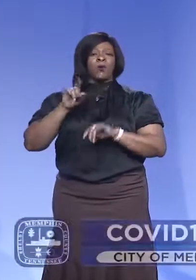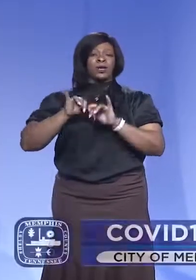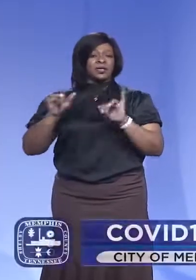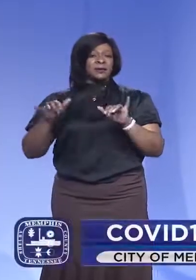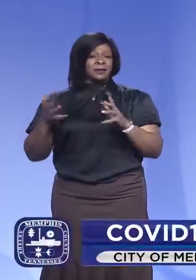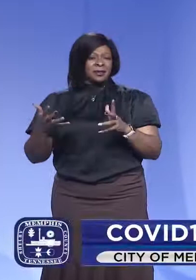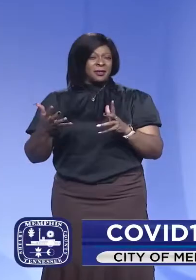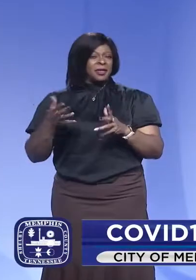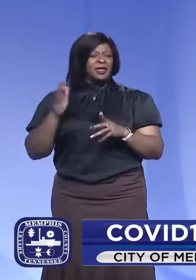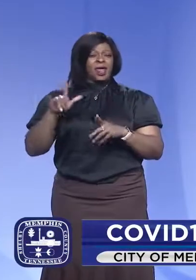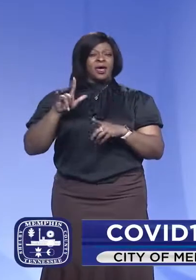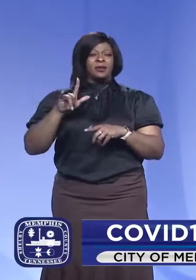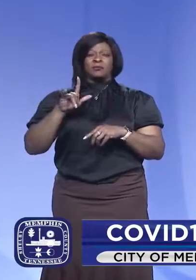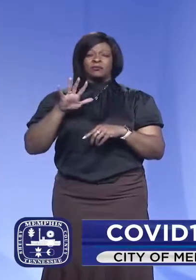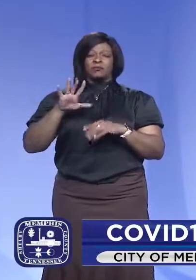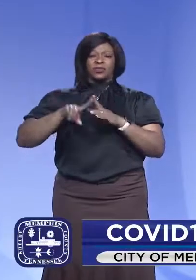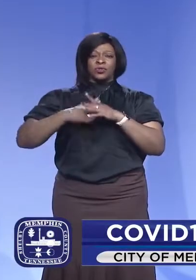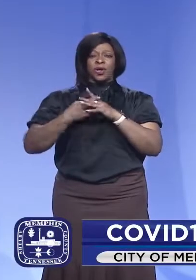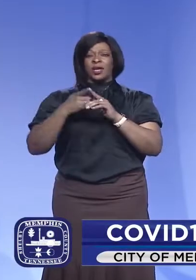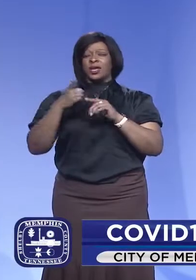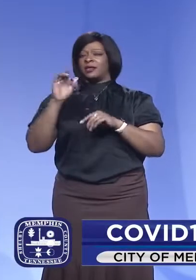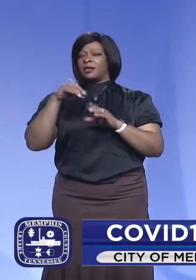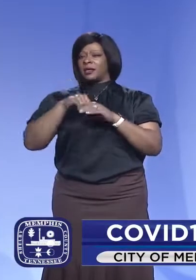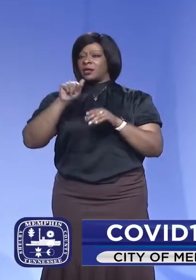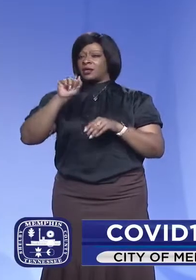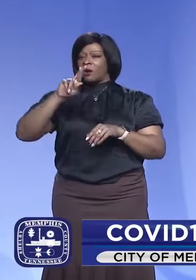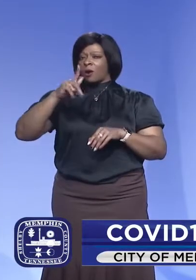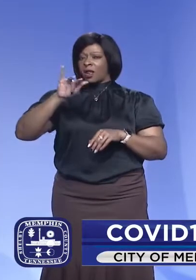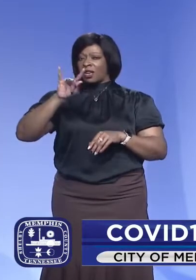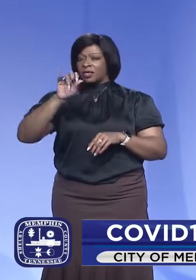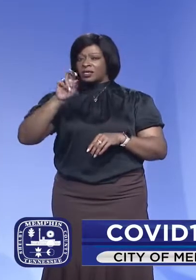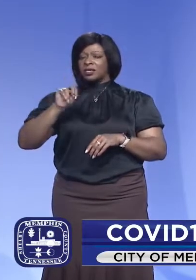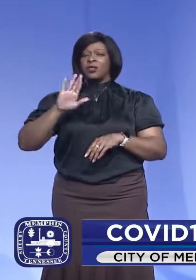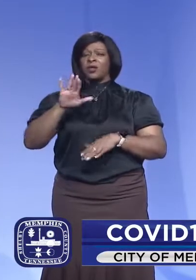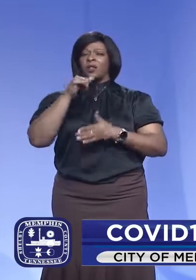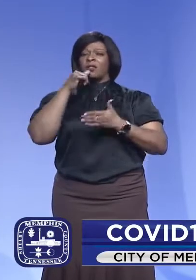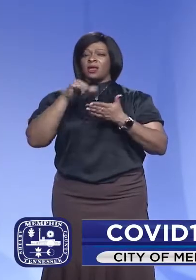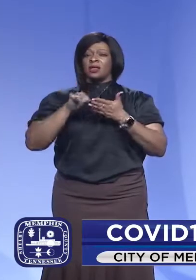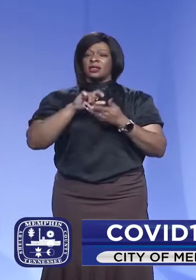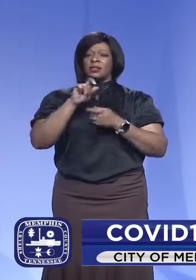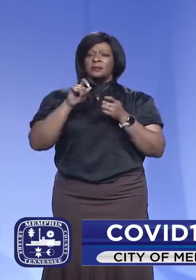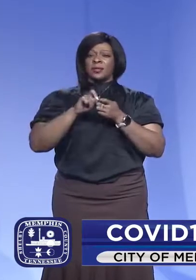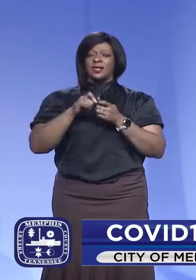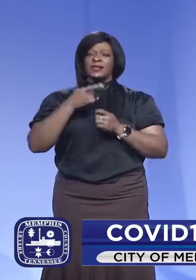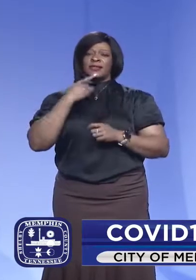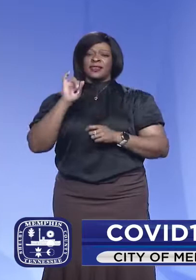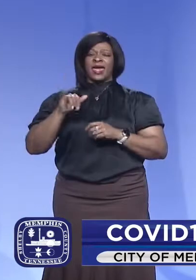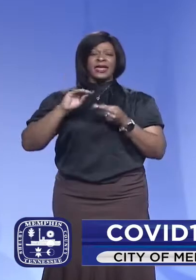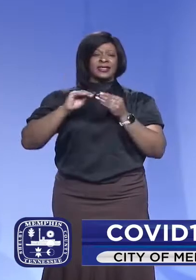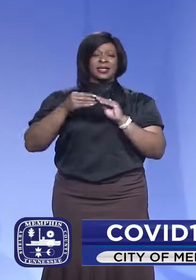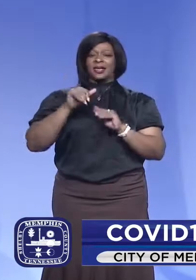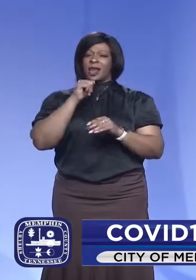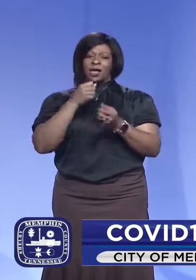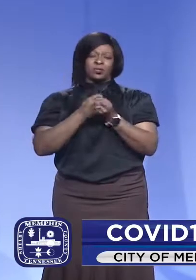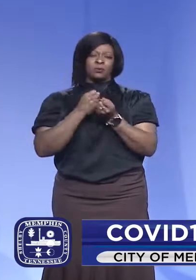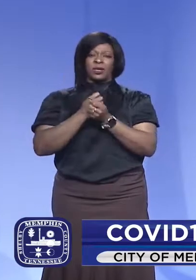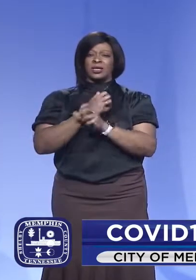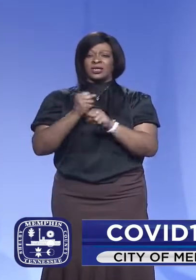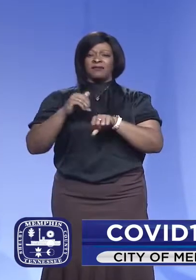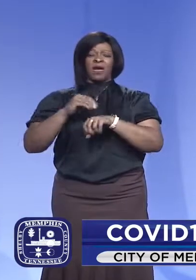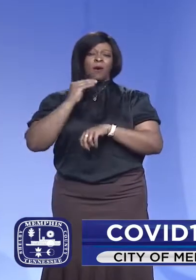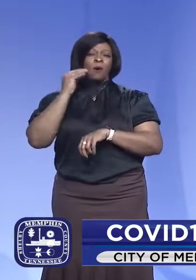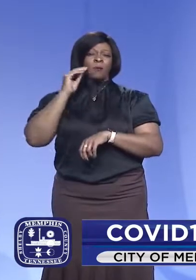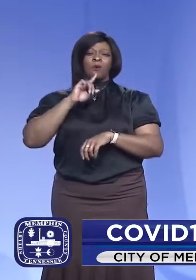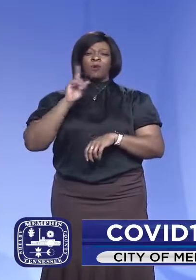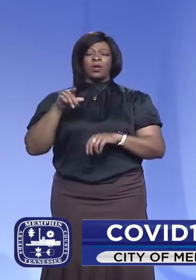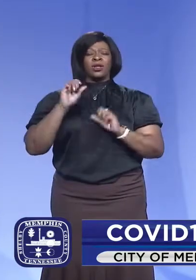by the town of Arlington, and in their letter, they specifically alleged that the data didn't support the Safer at Home order. And I'm